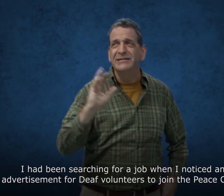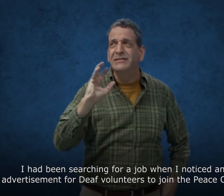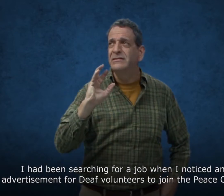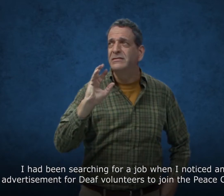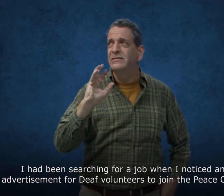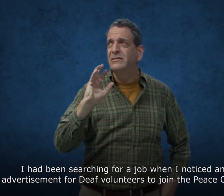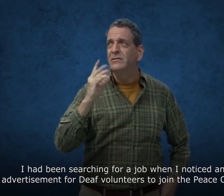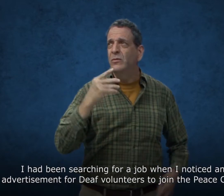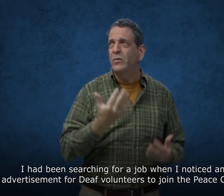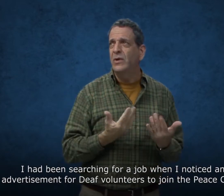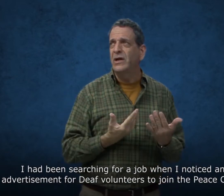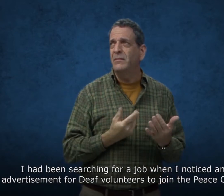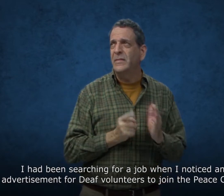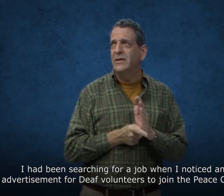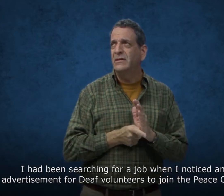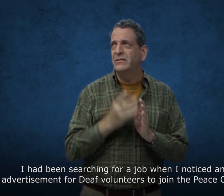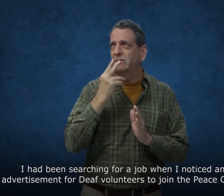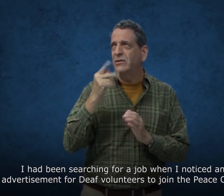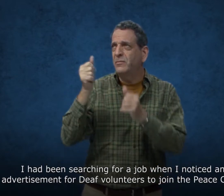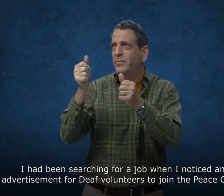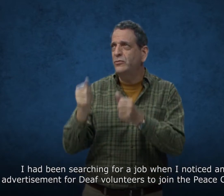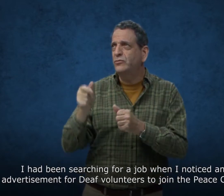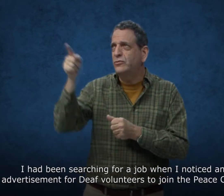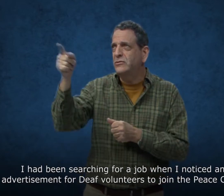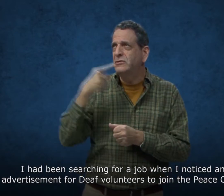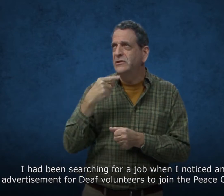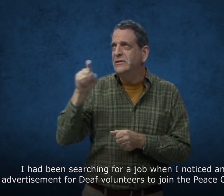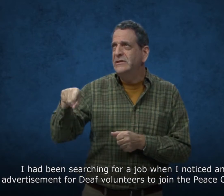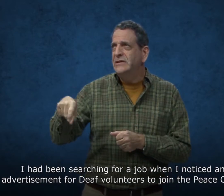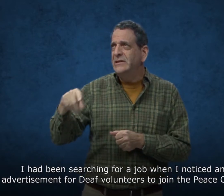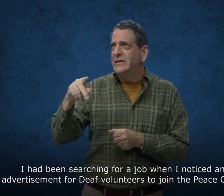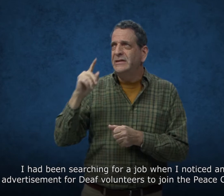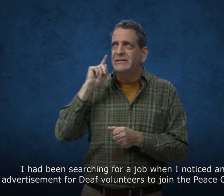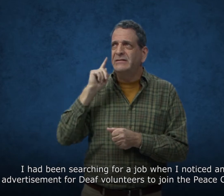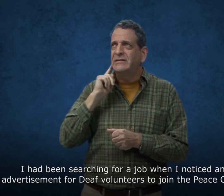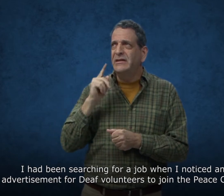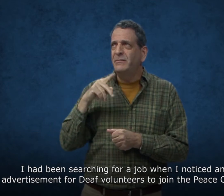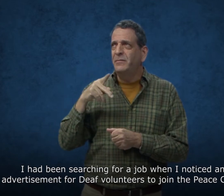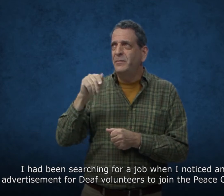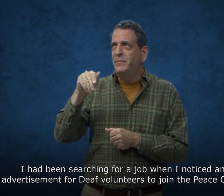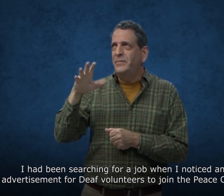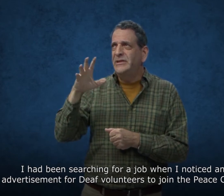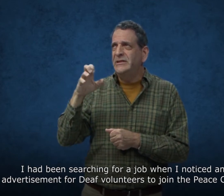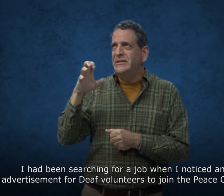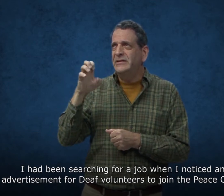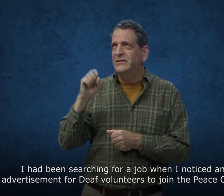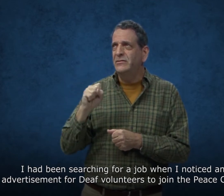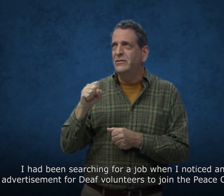I had been searching for a job when I noticed an advertisement for deaf volunteers to join the Peace Corps.